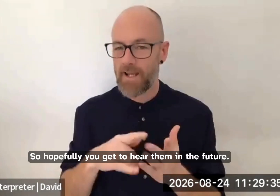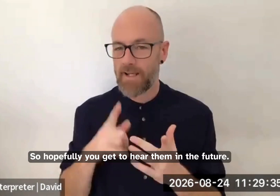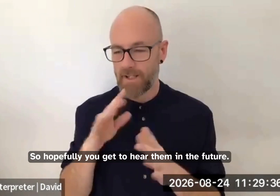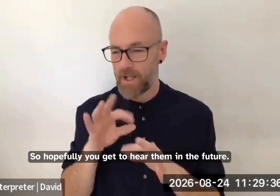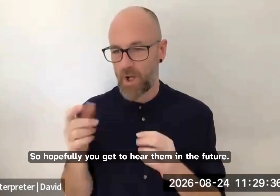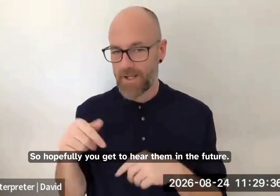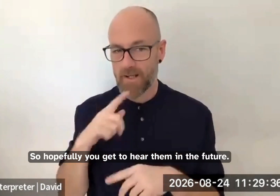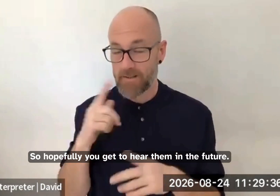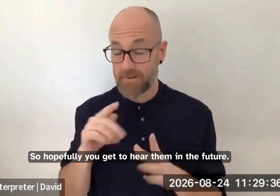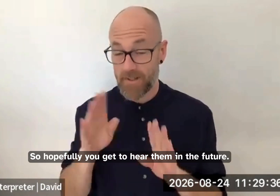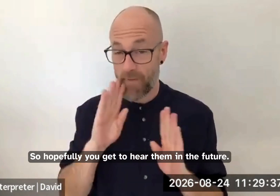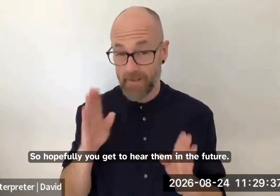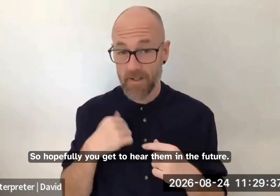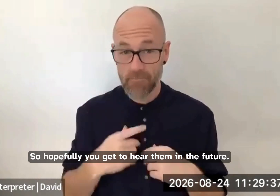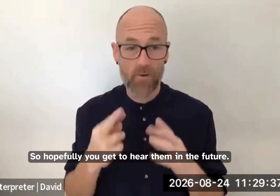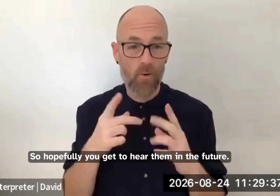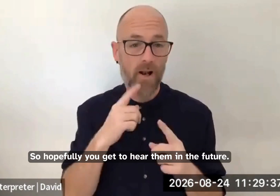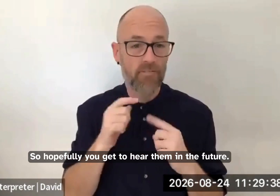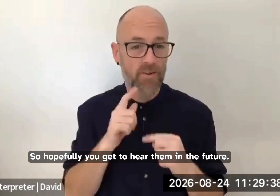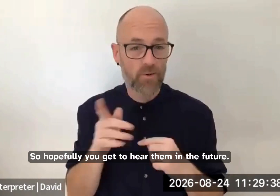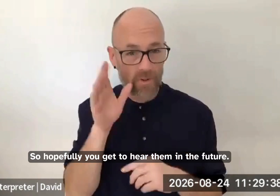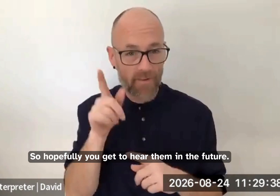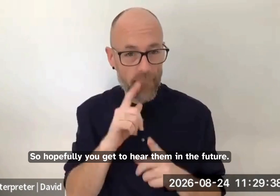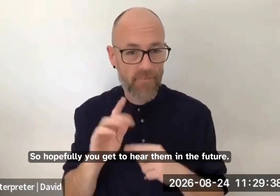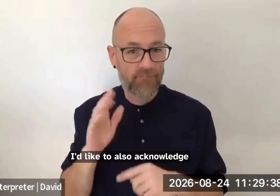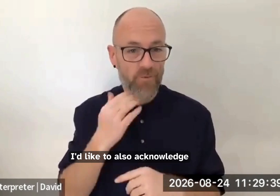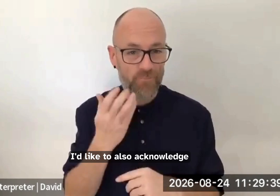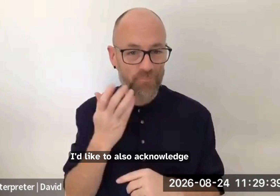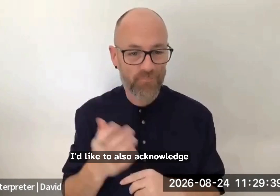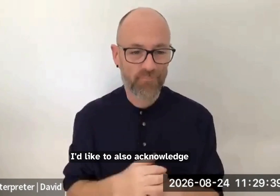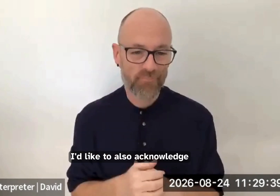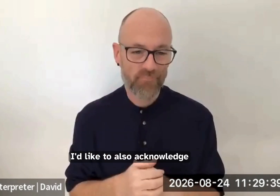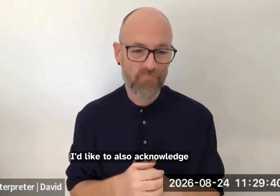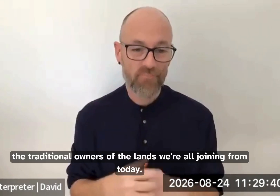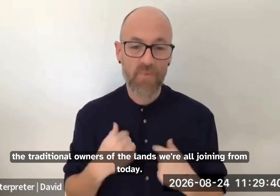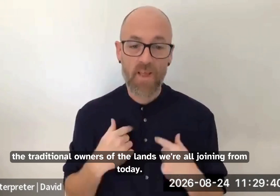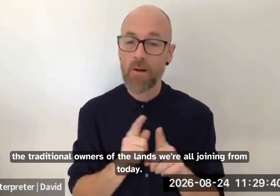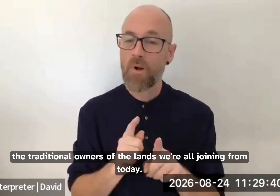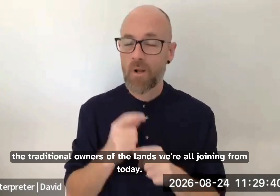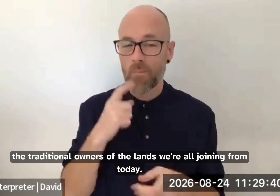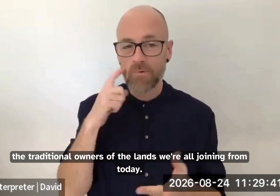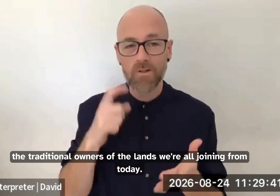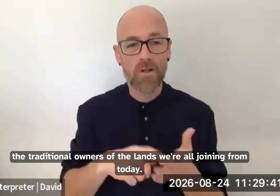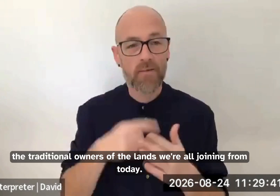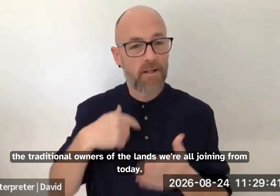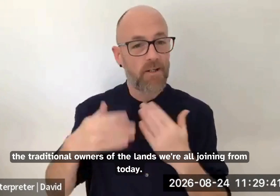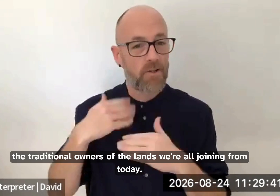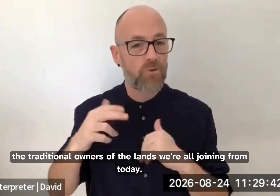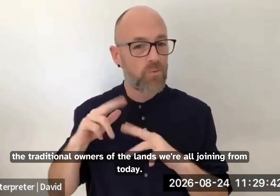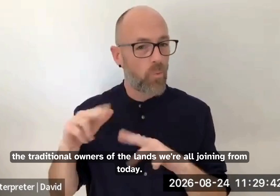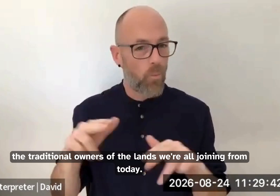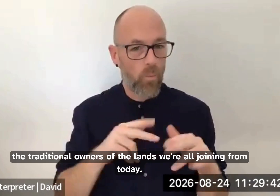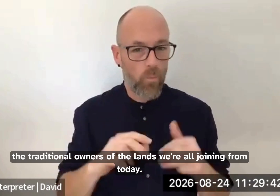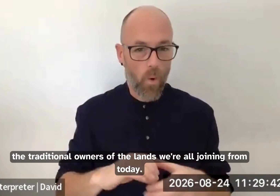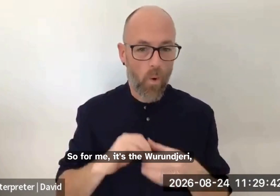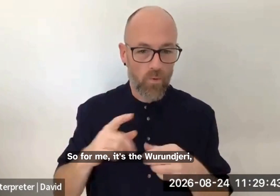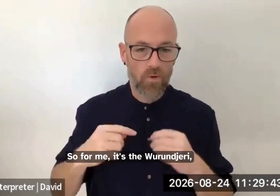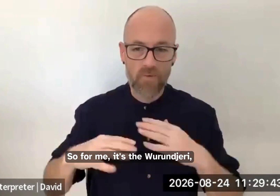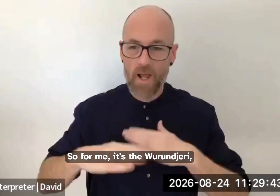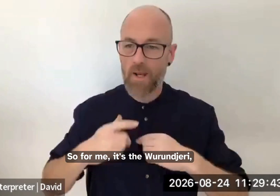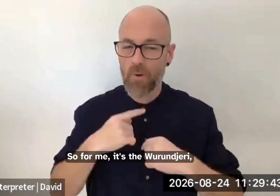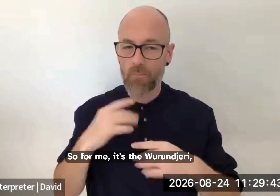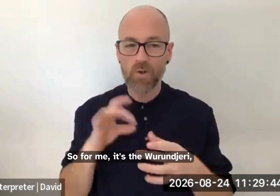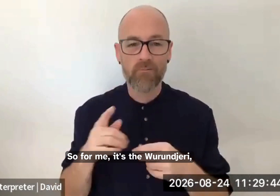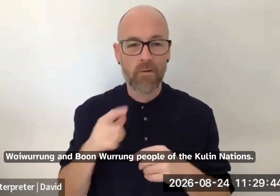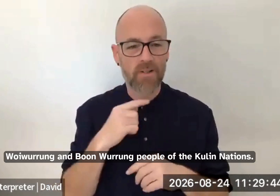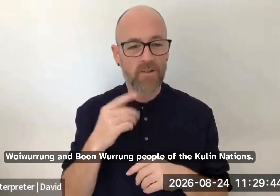So hopefully you get to hear them in the future. I'd like to also acknowledge the traditional owners of the lands that we're all joining from today. So